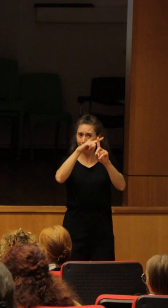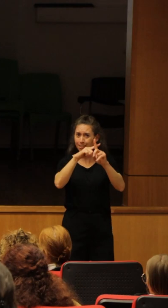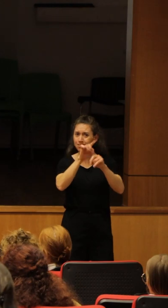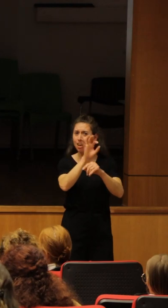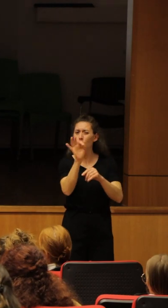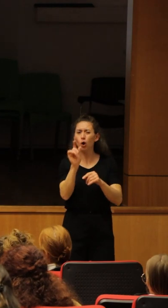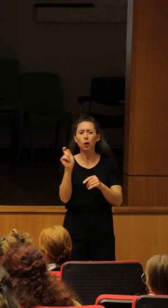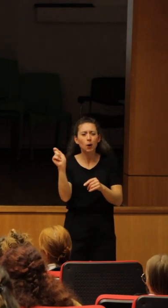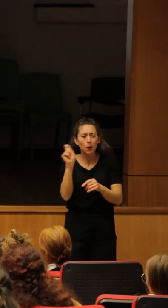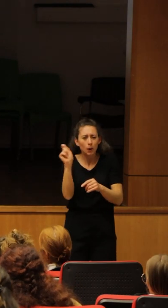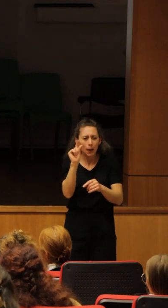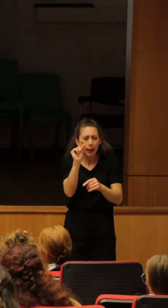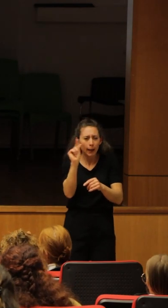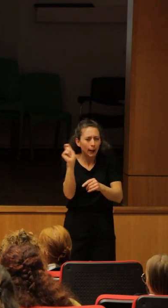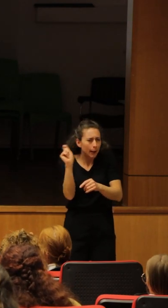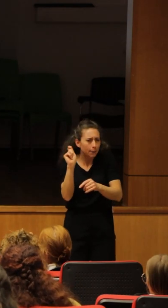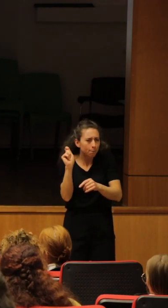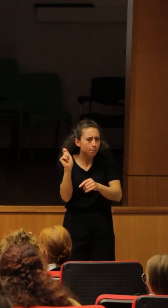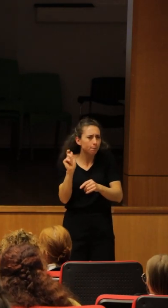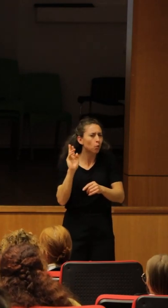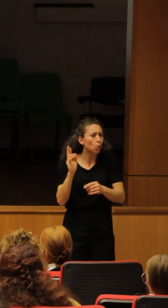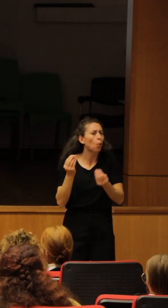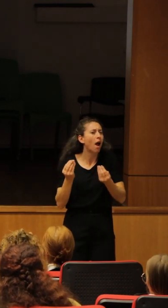pequeña. No, the small one.